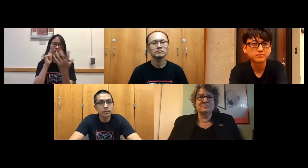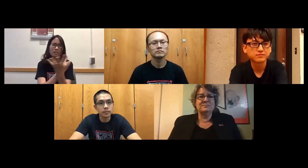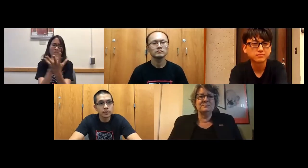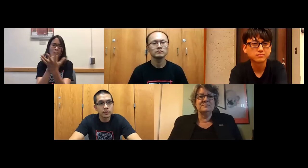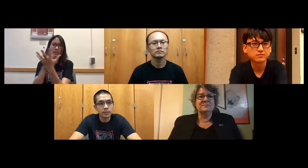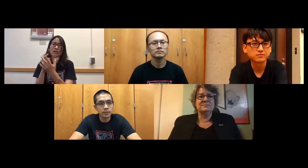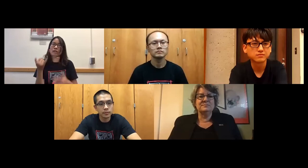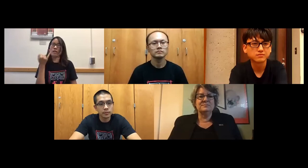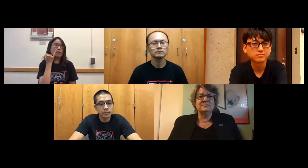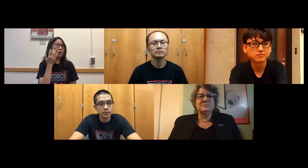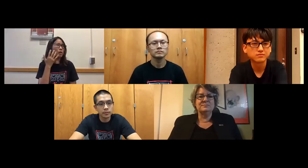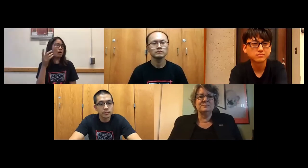we would go and meet deaf people.